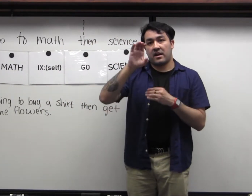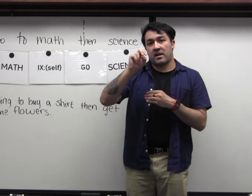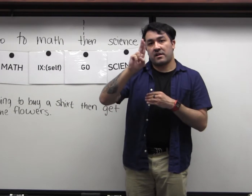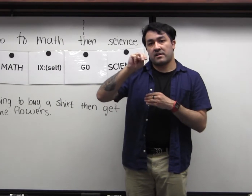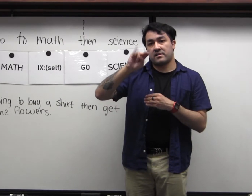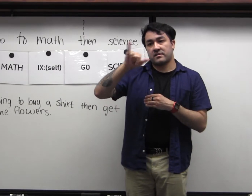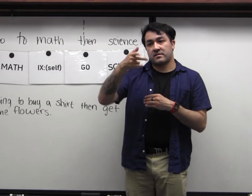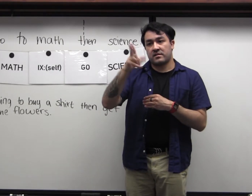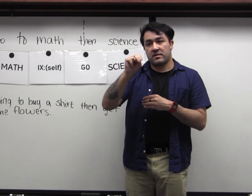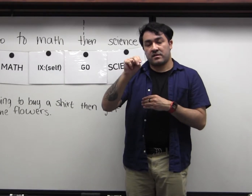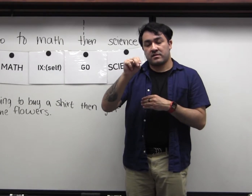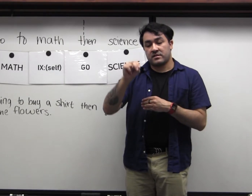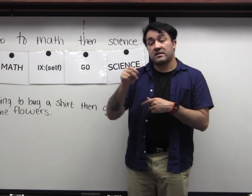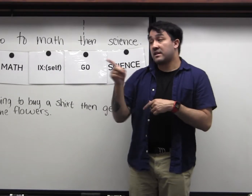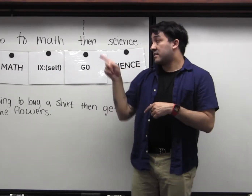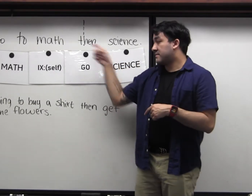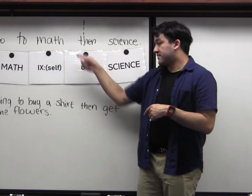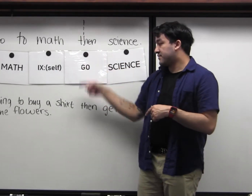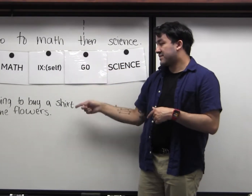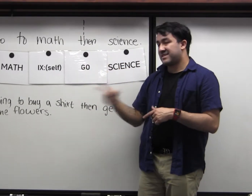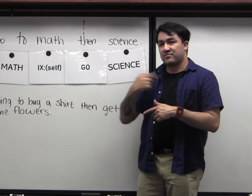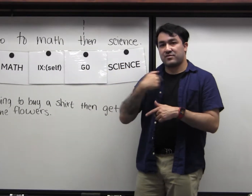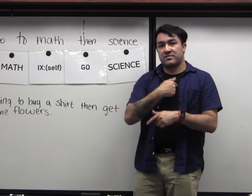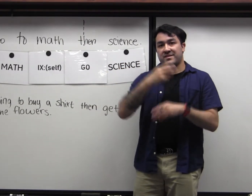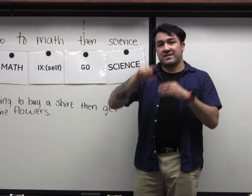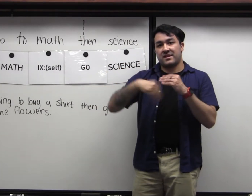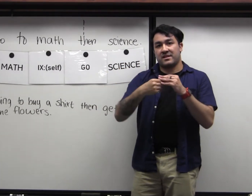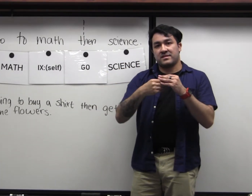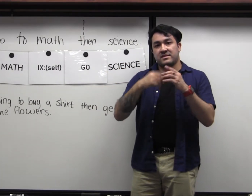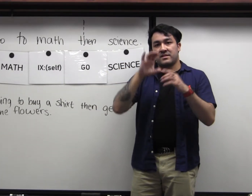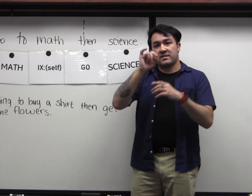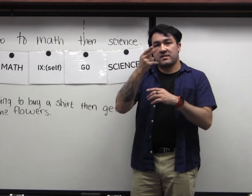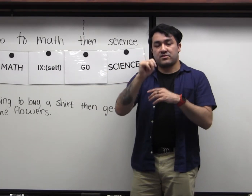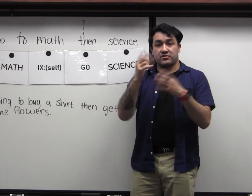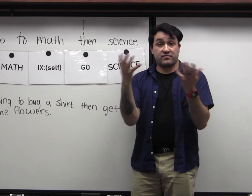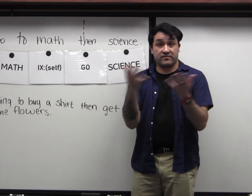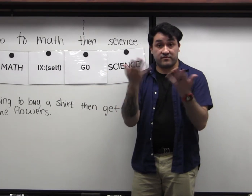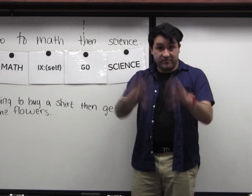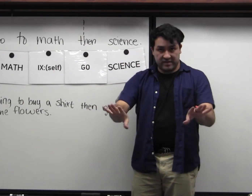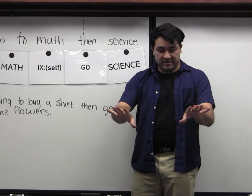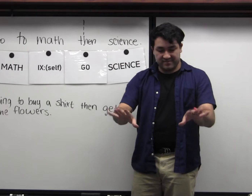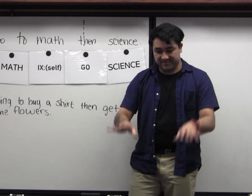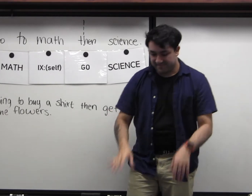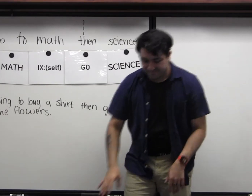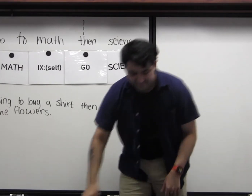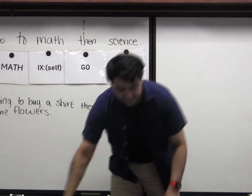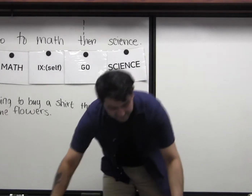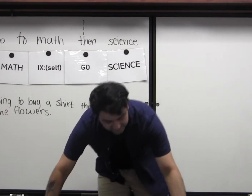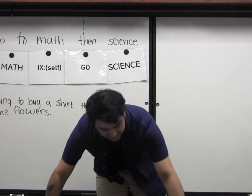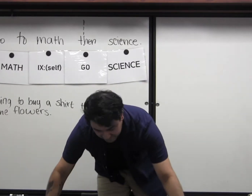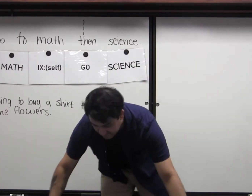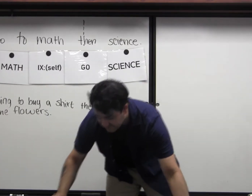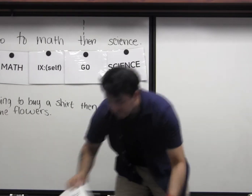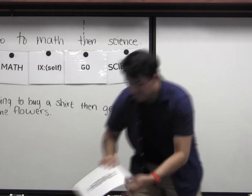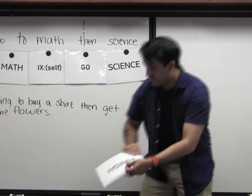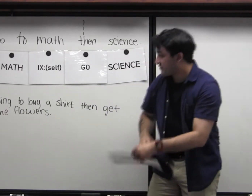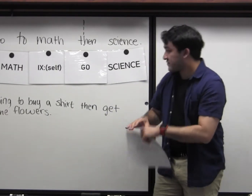up. So this is where our conjunction is, or sorry, we need to add